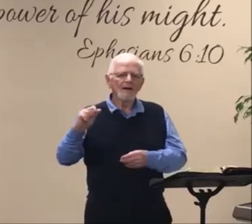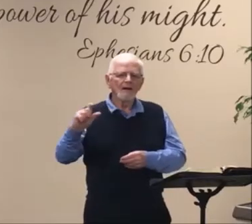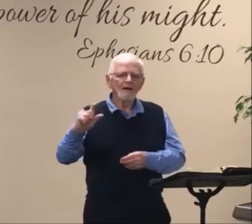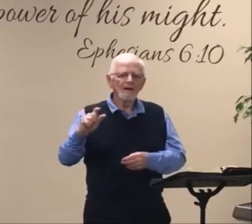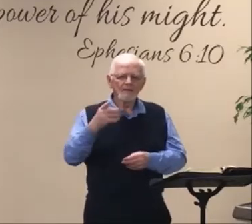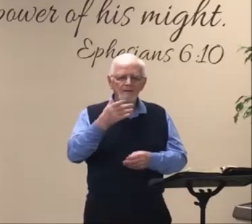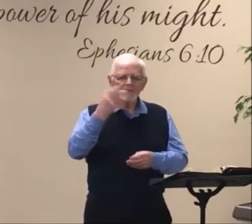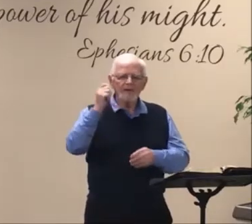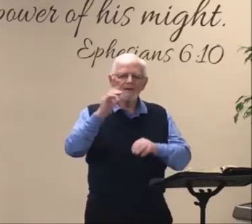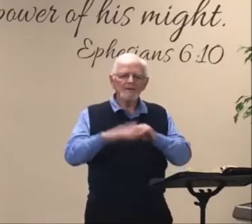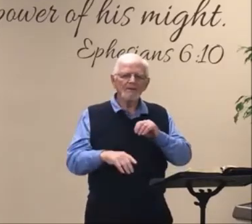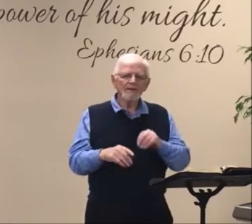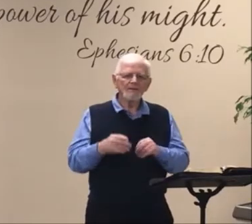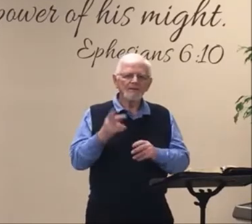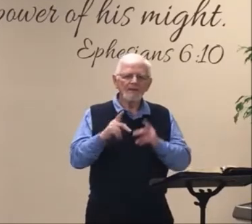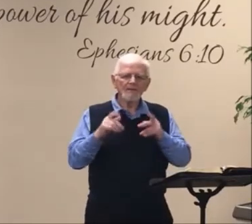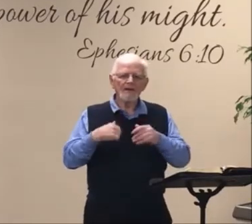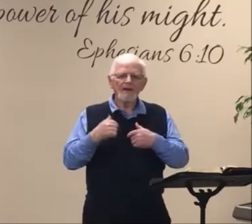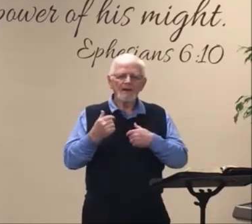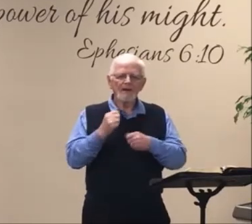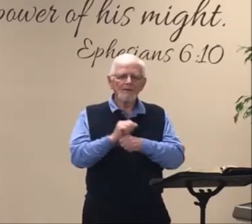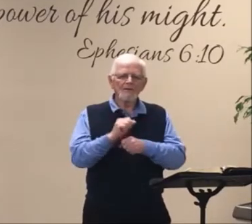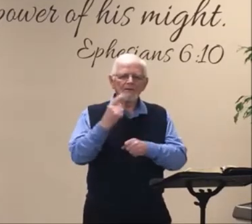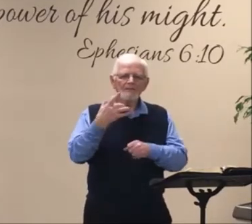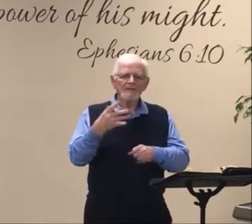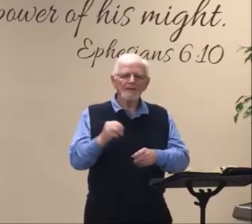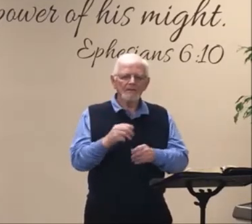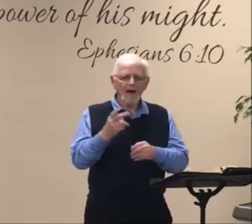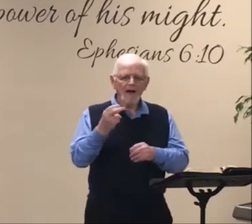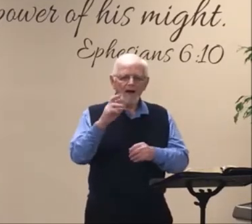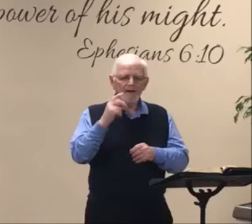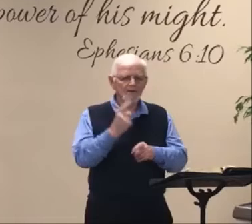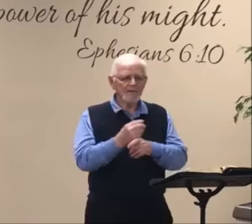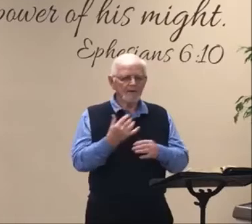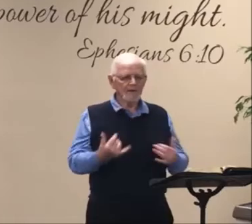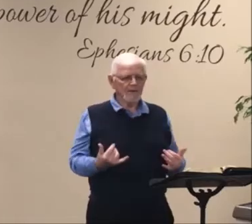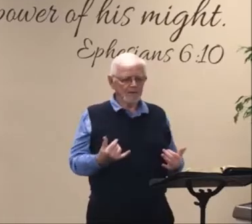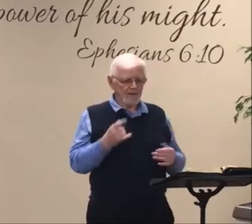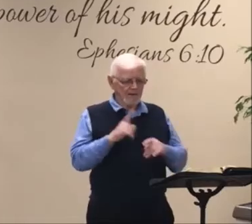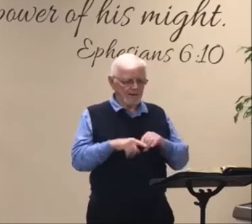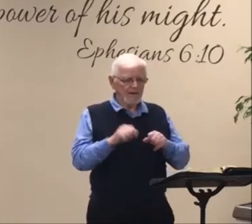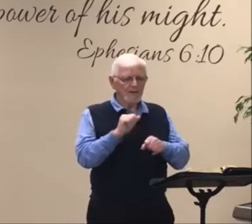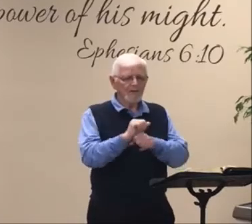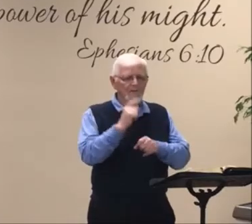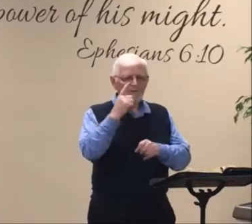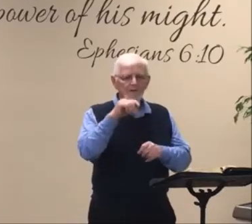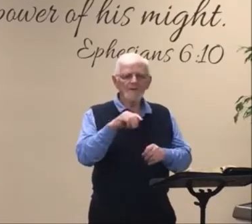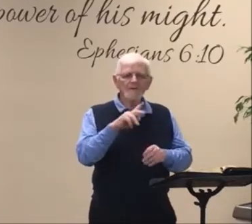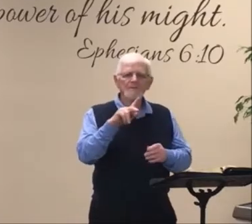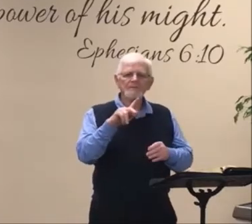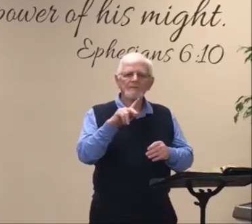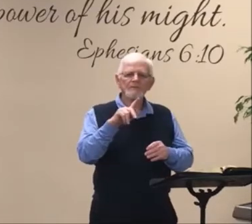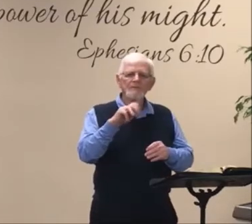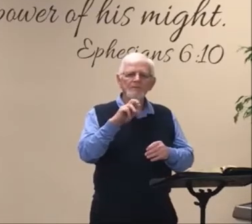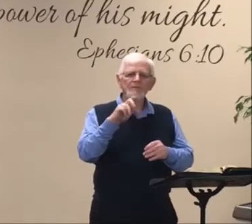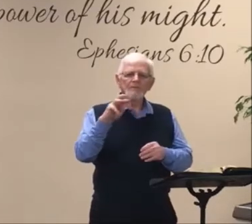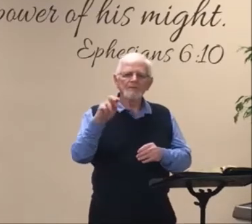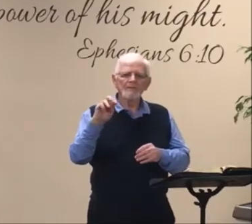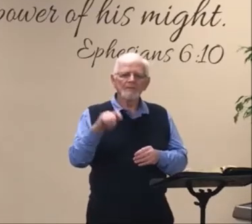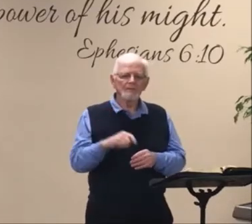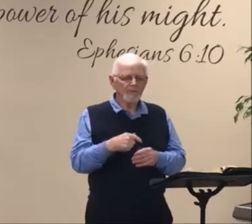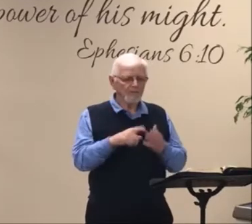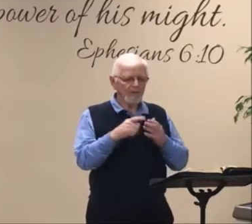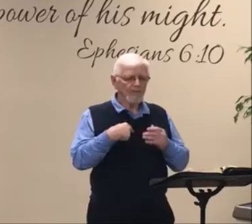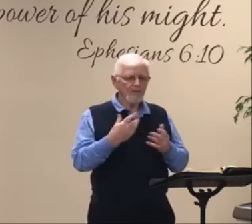than the hands that I have working for me. I just worked for him for 2 days. He said, I would hire you right now. I said, I can't work for you permanent. But I said, you pay me whatever you're